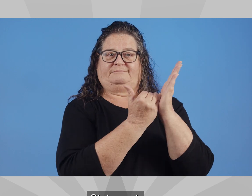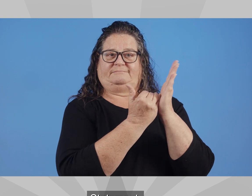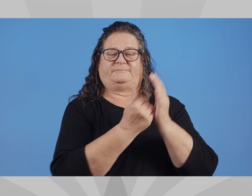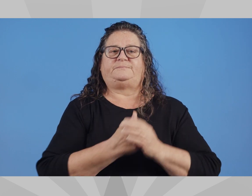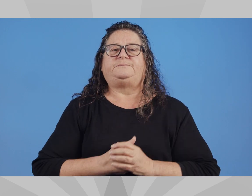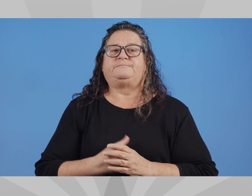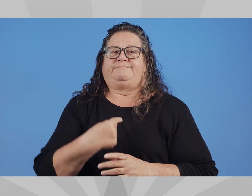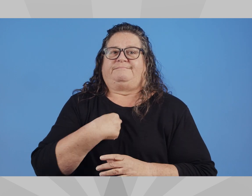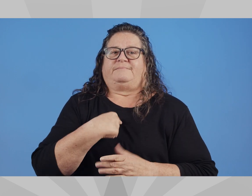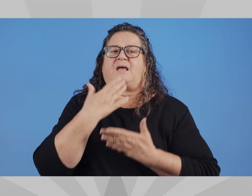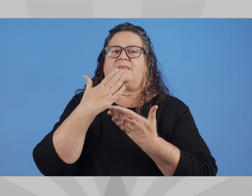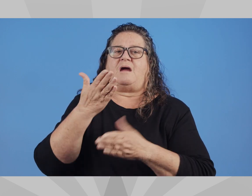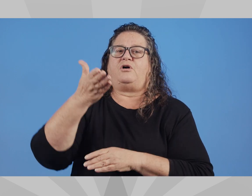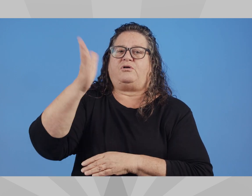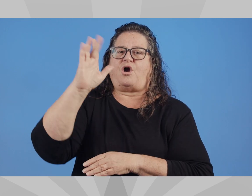Statement.